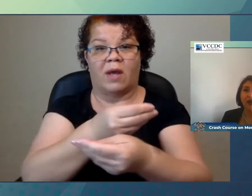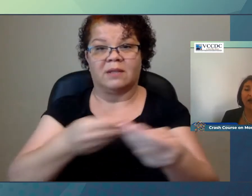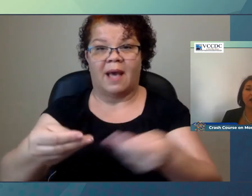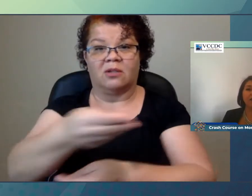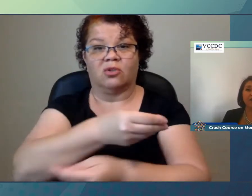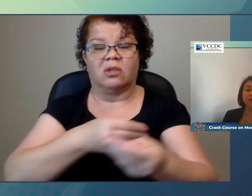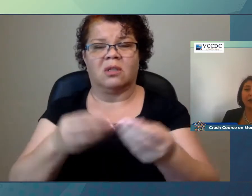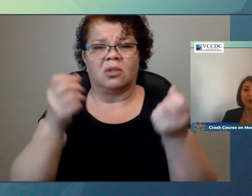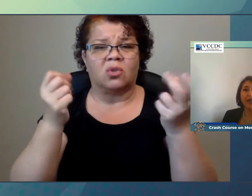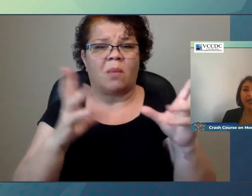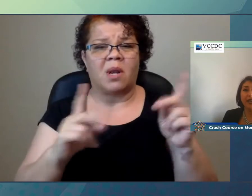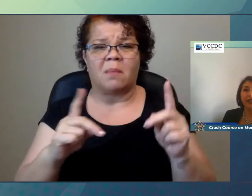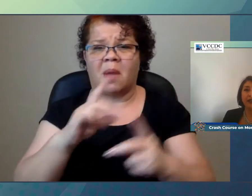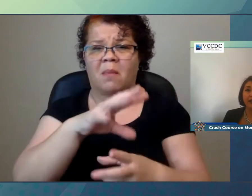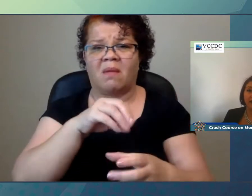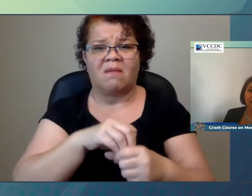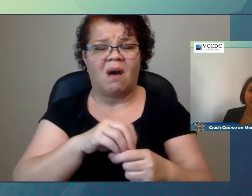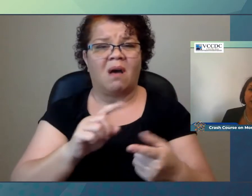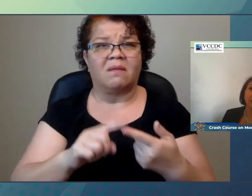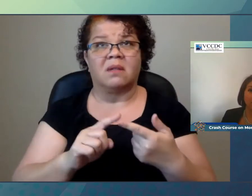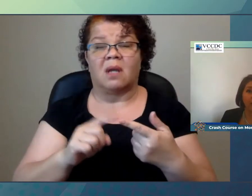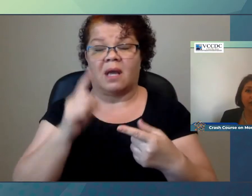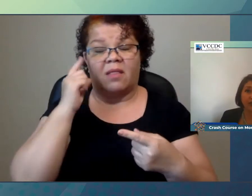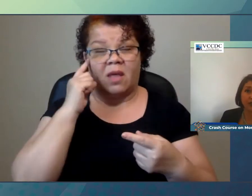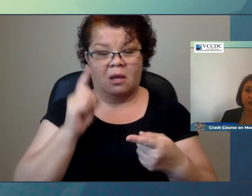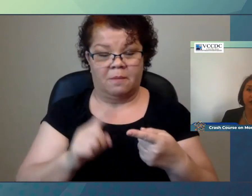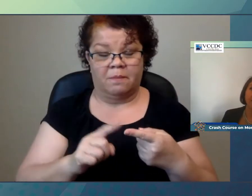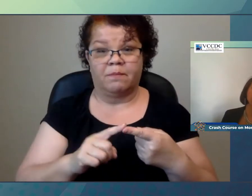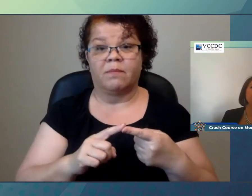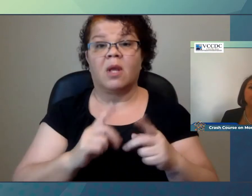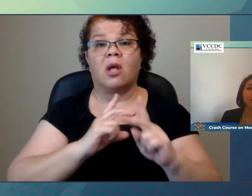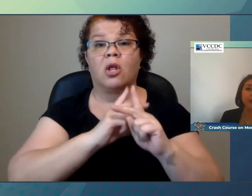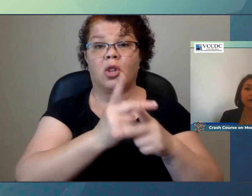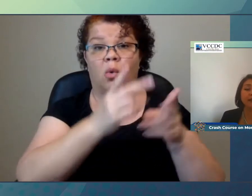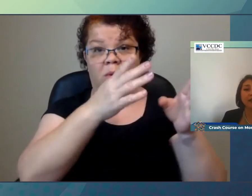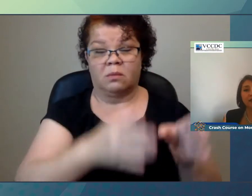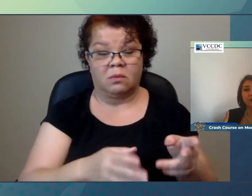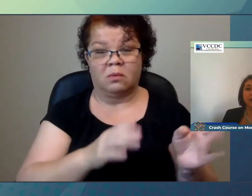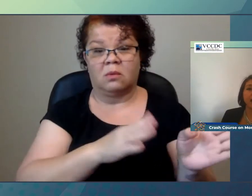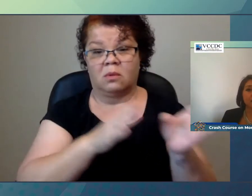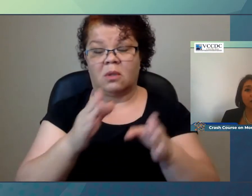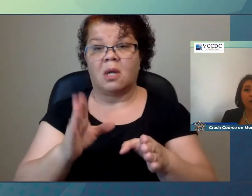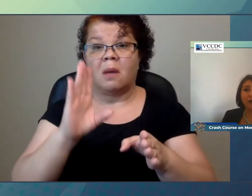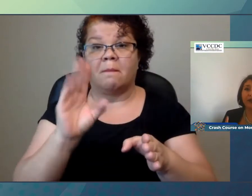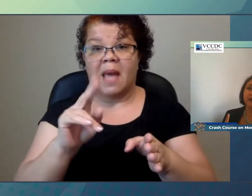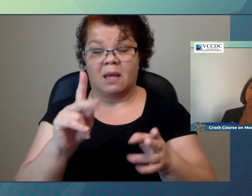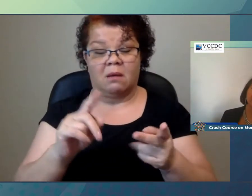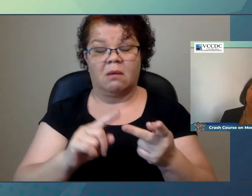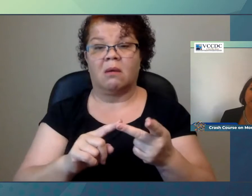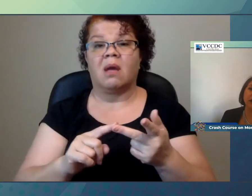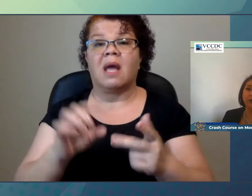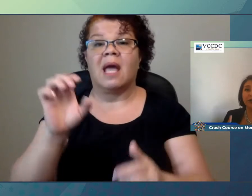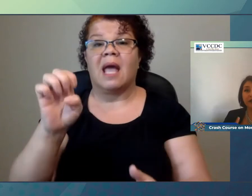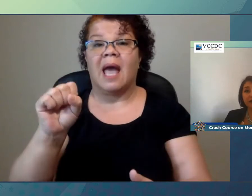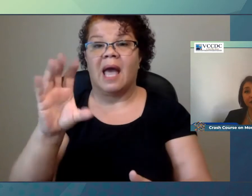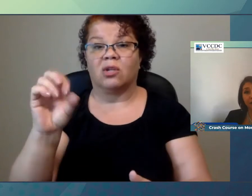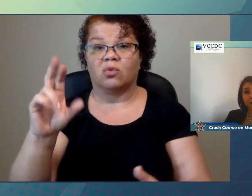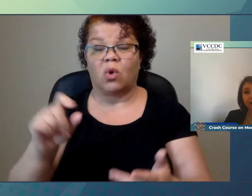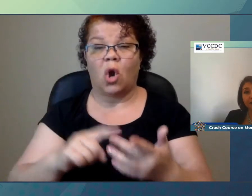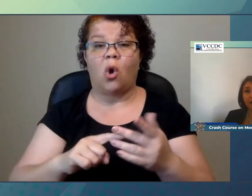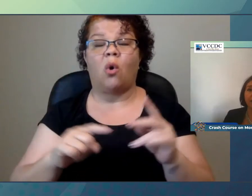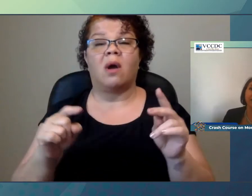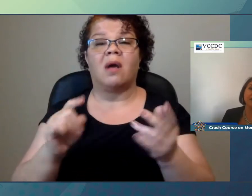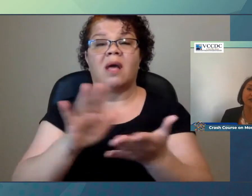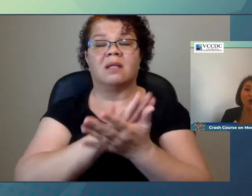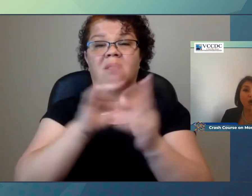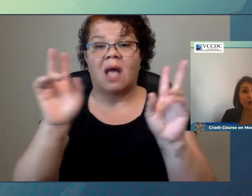companies. Off of the top of my head, there's a loan officer, there's a bank, there's an escrow company, there's a title company, there's an